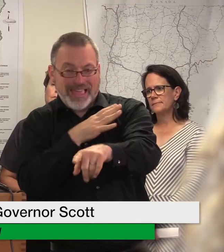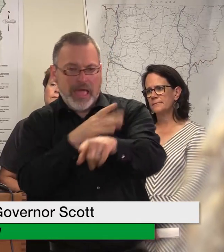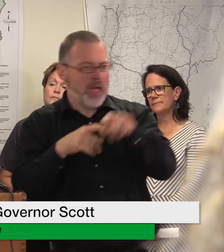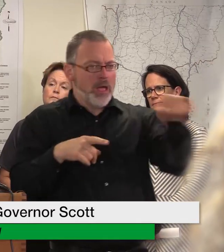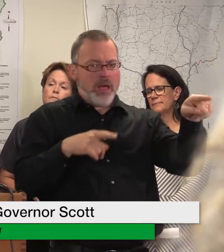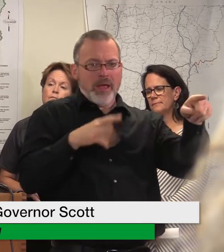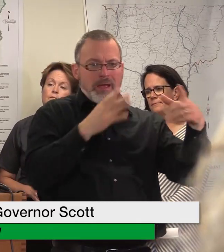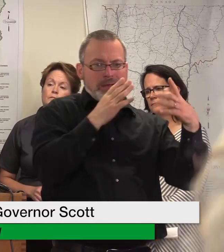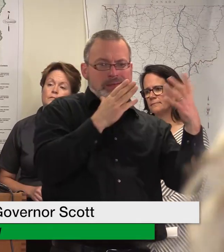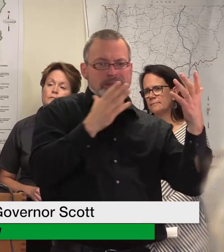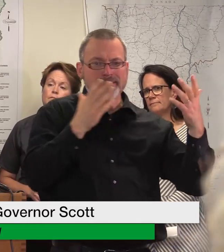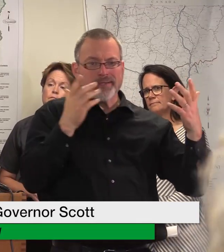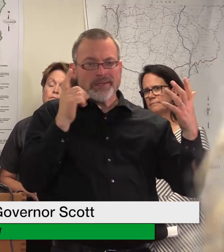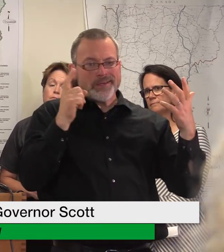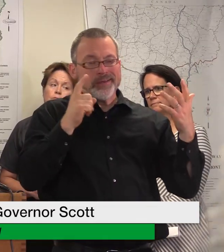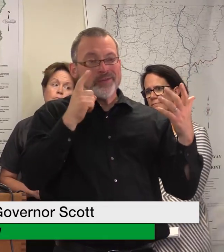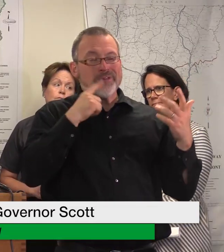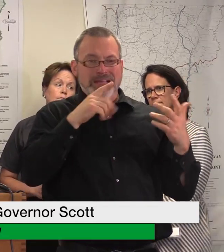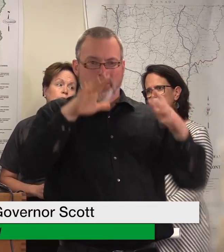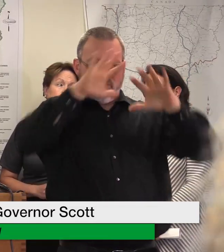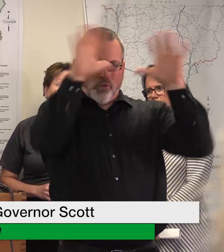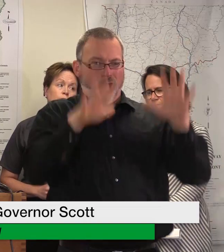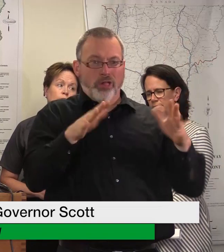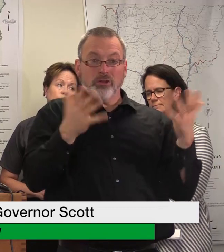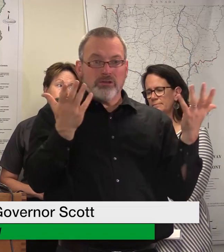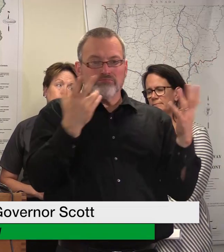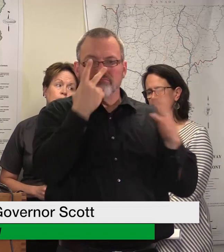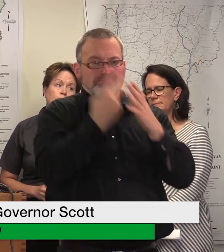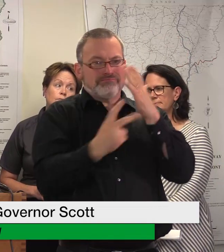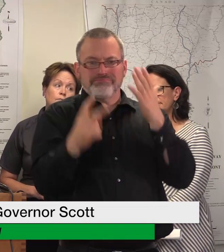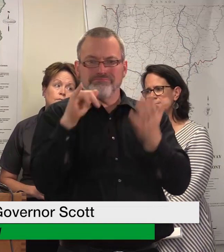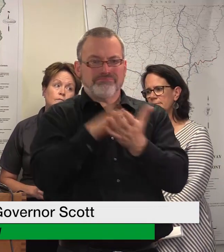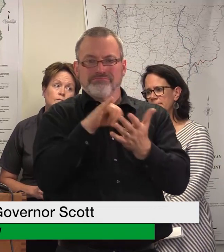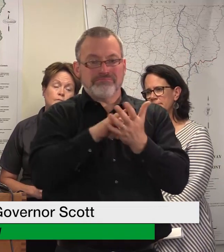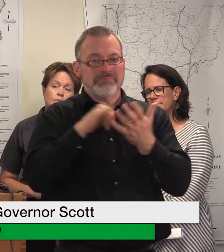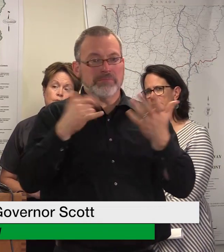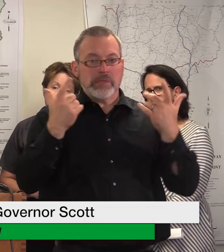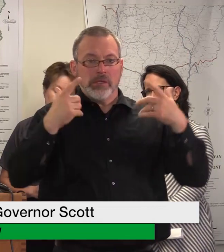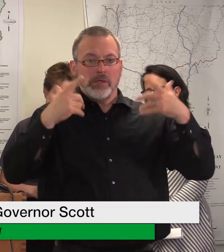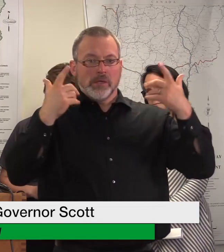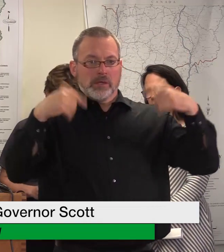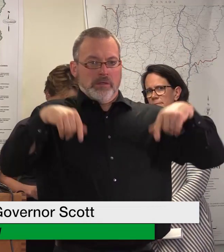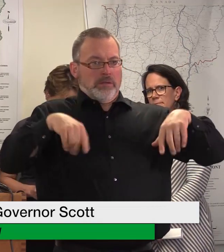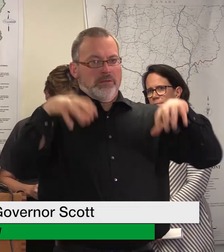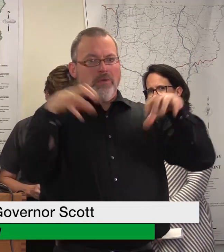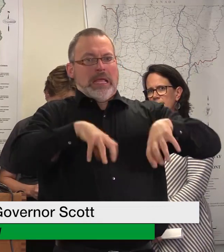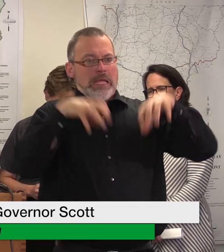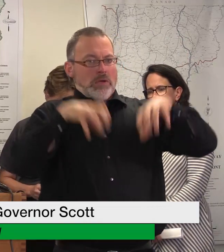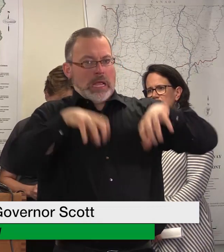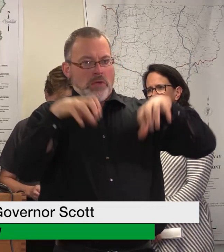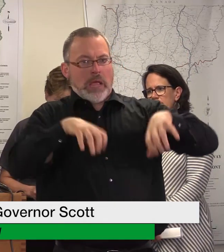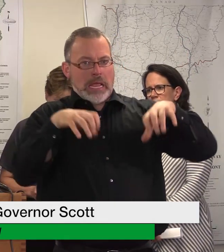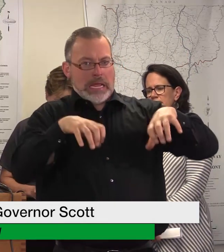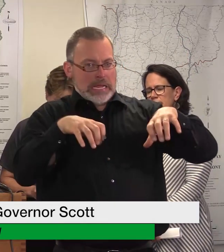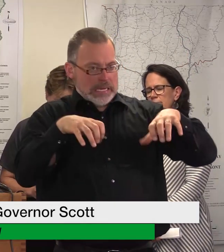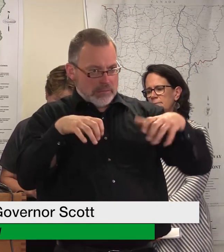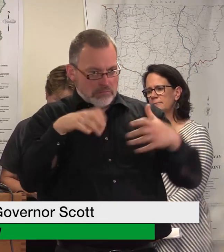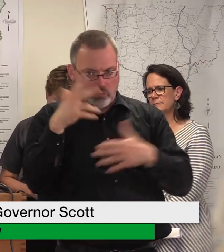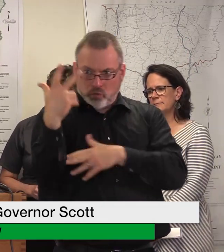situation, we had so much rain over a period of days, not just a period of hours.